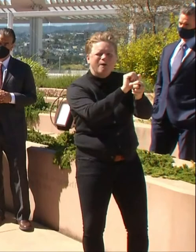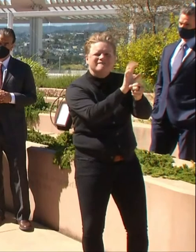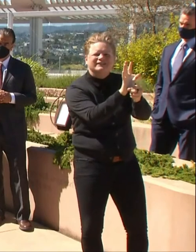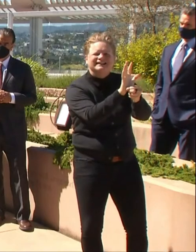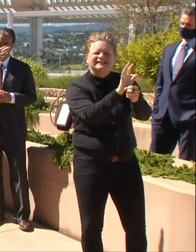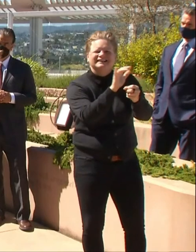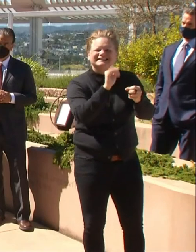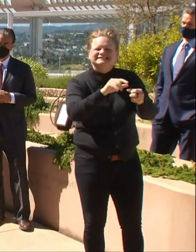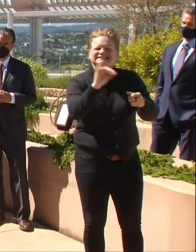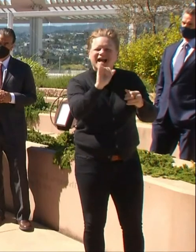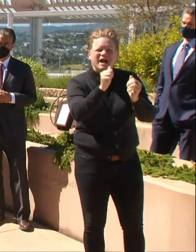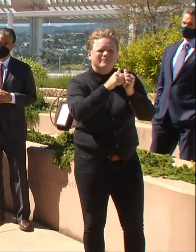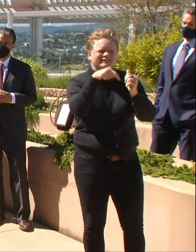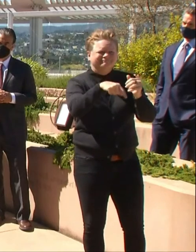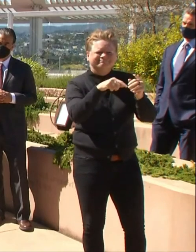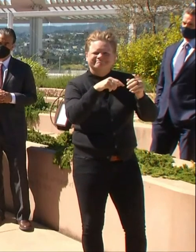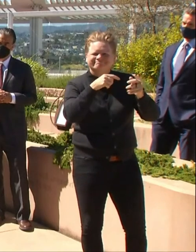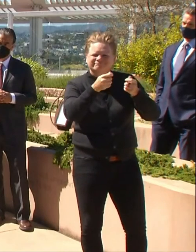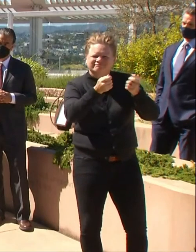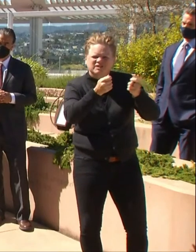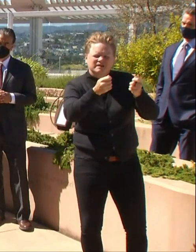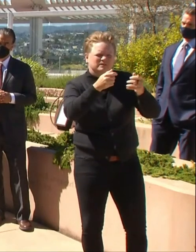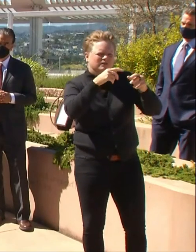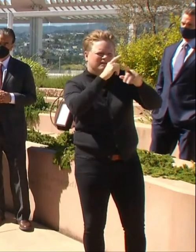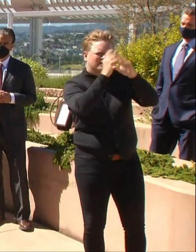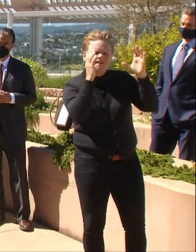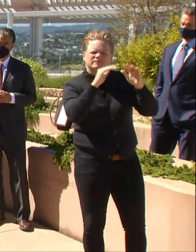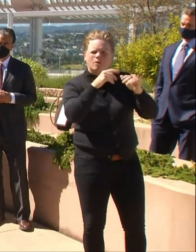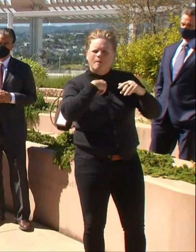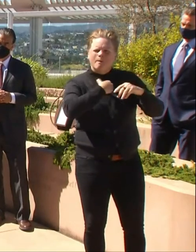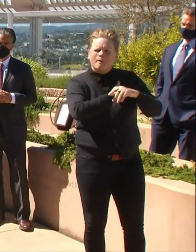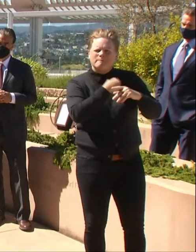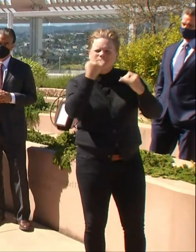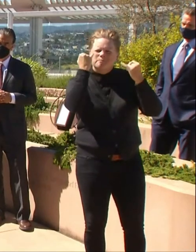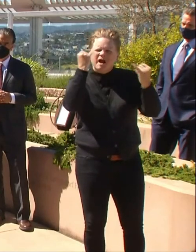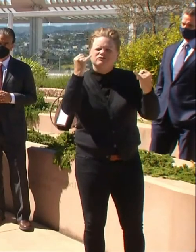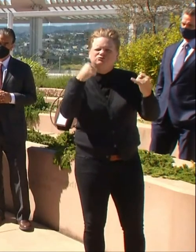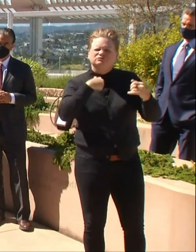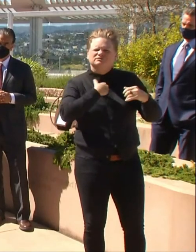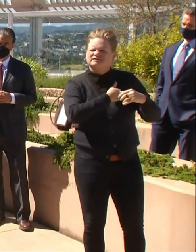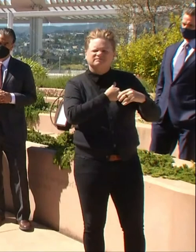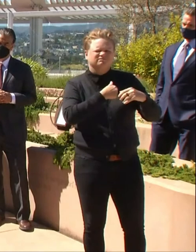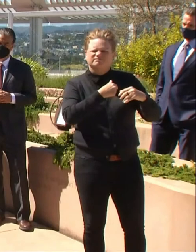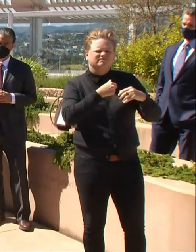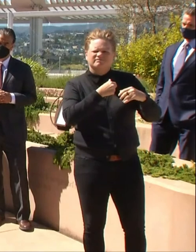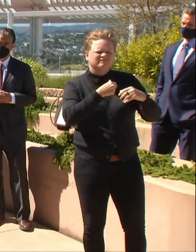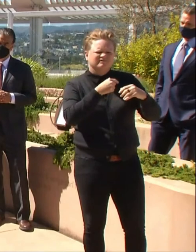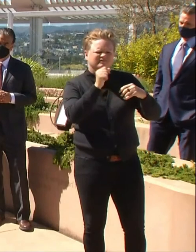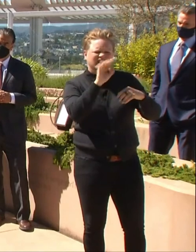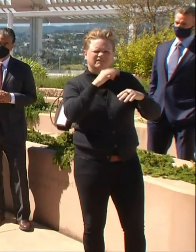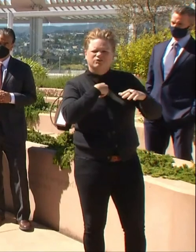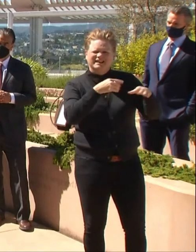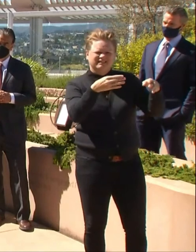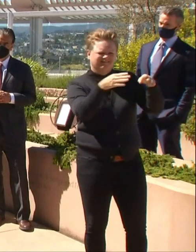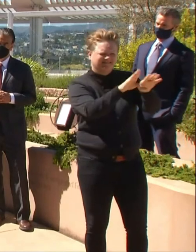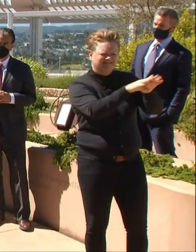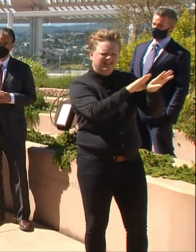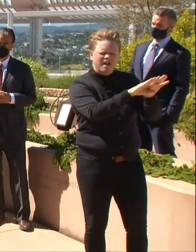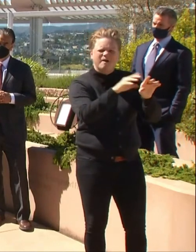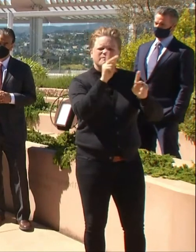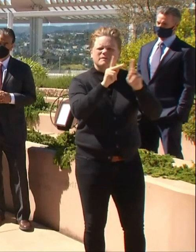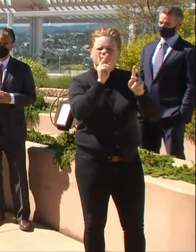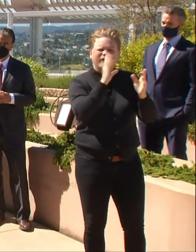down, how many more people would be dead. So by allowing this judge